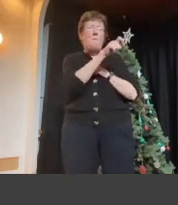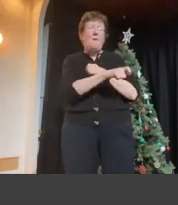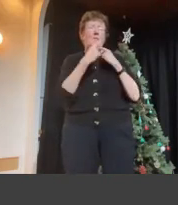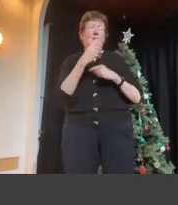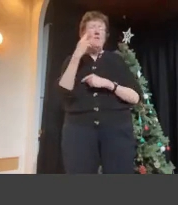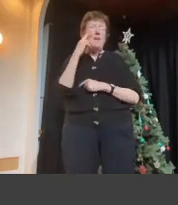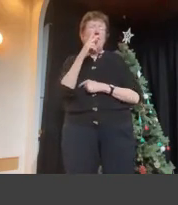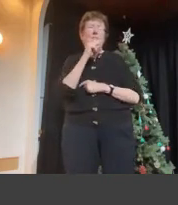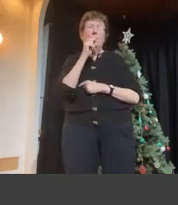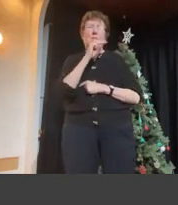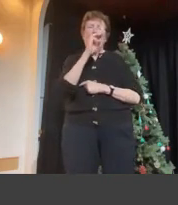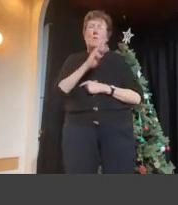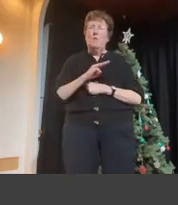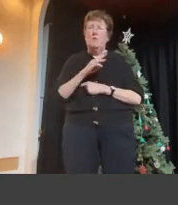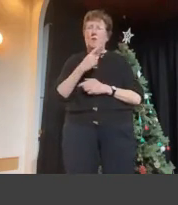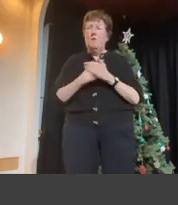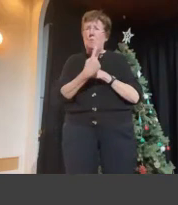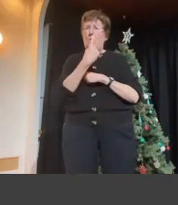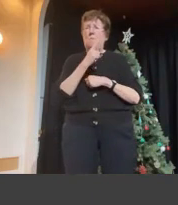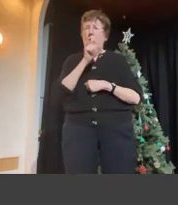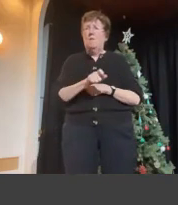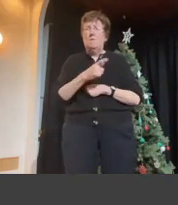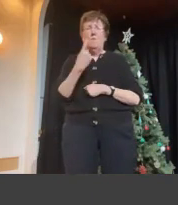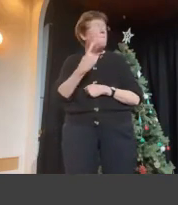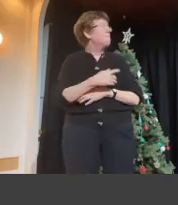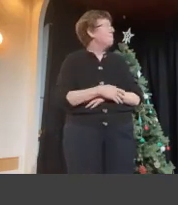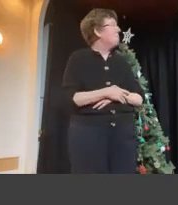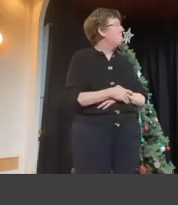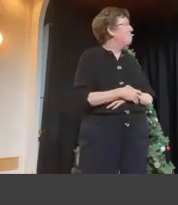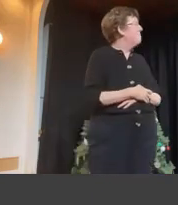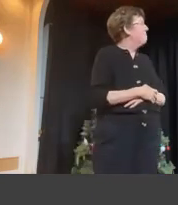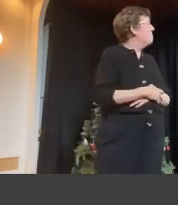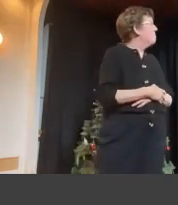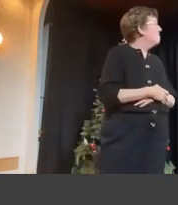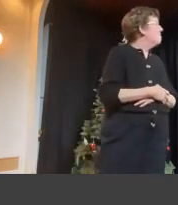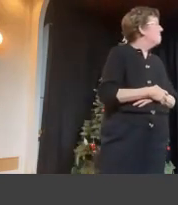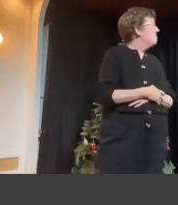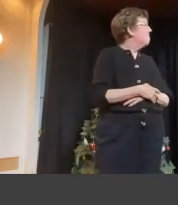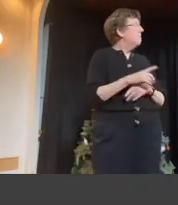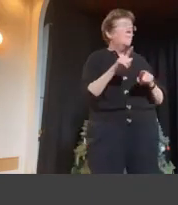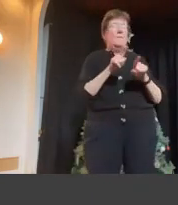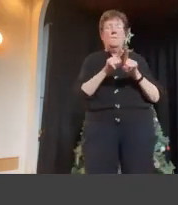teachers of the deaf, because I think there's only one person who is a teacher of the deaf who actually speaks Welsh themselves.